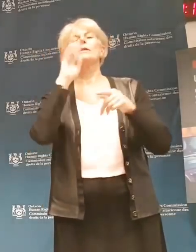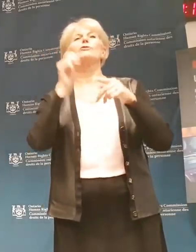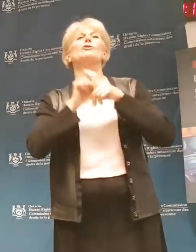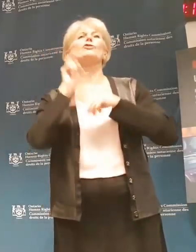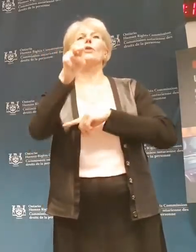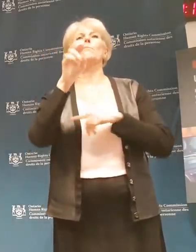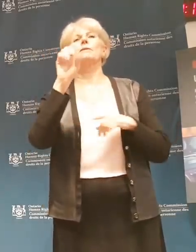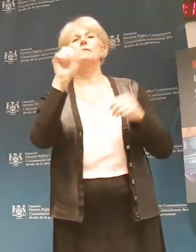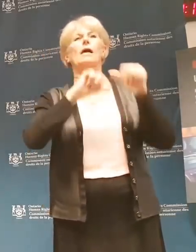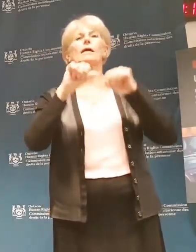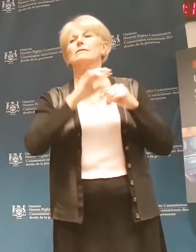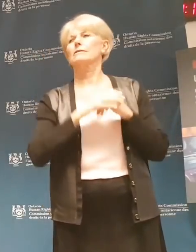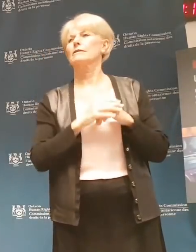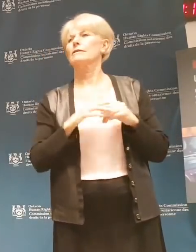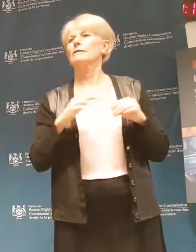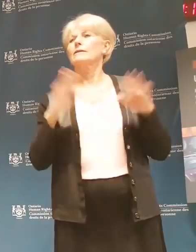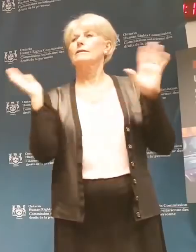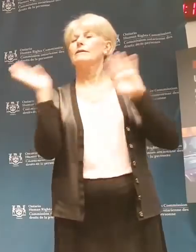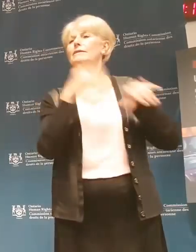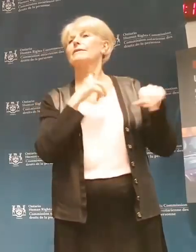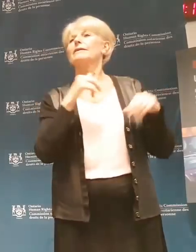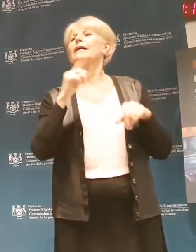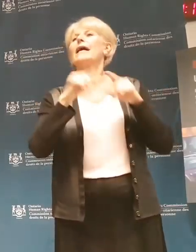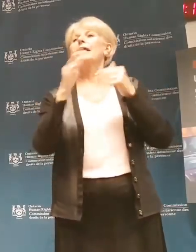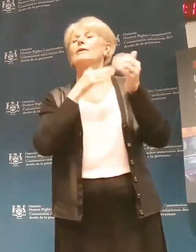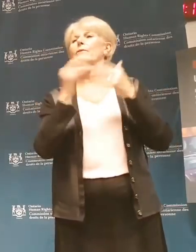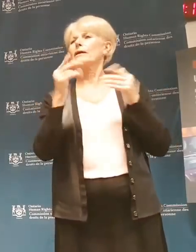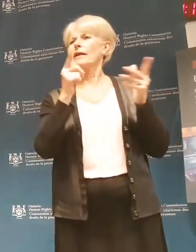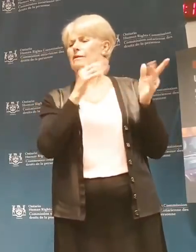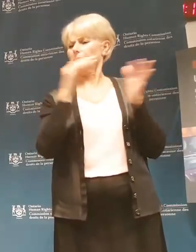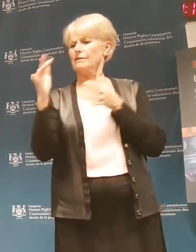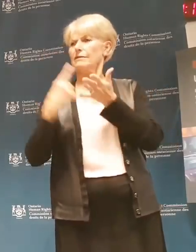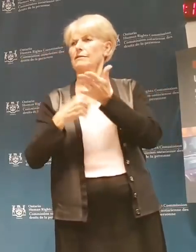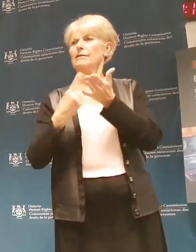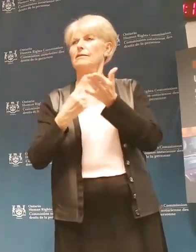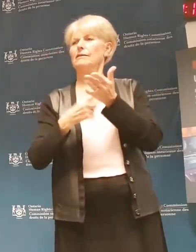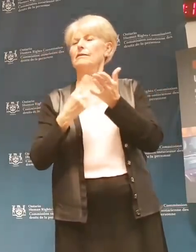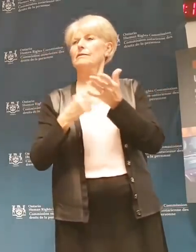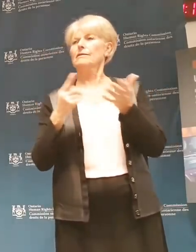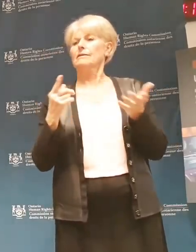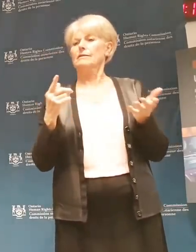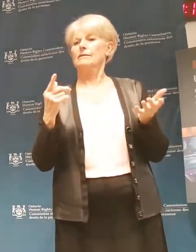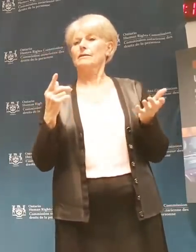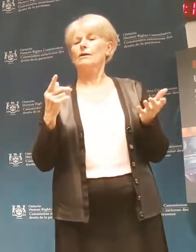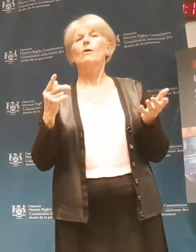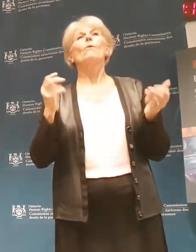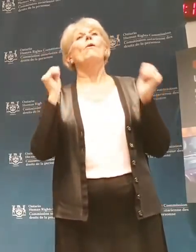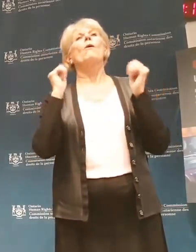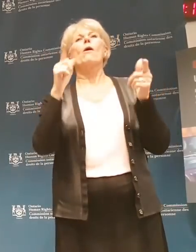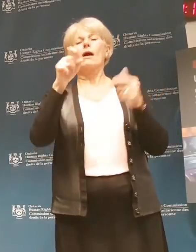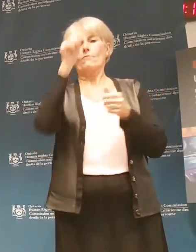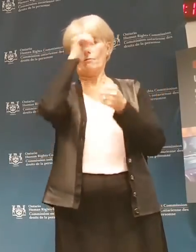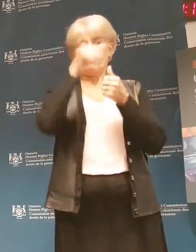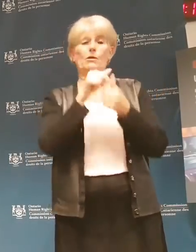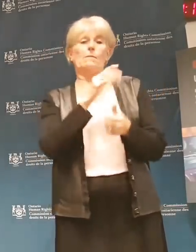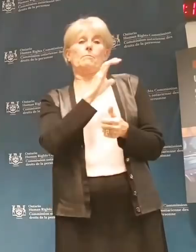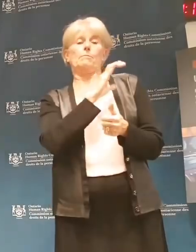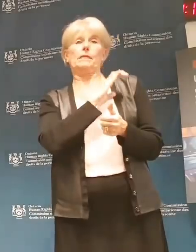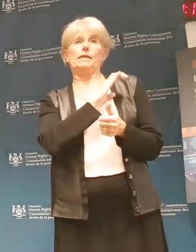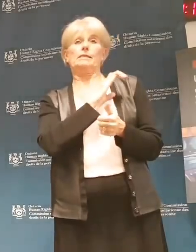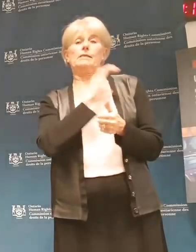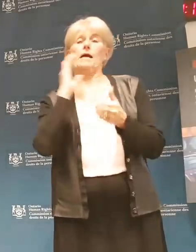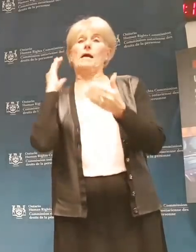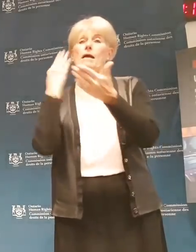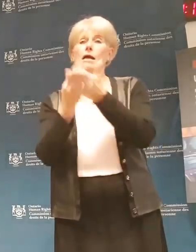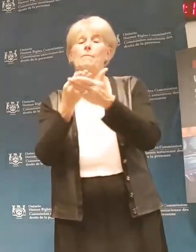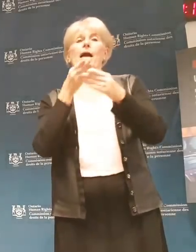nicely put now. But and then later on, they talk about the fact, or they say that we all have to remember that the police come in after